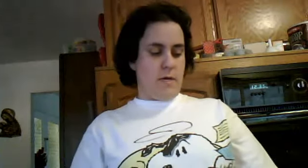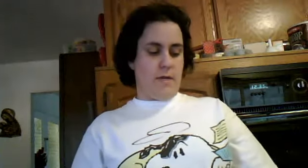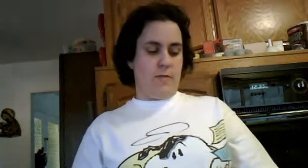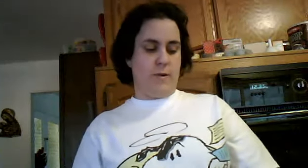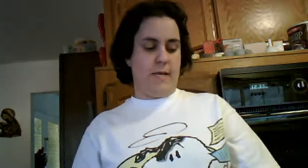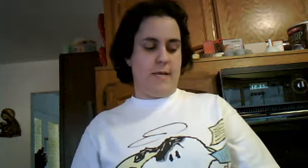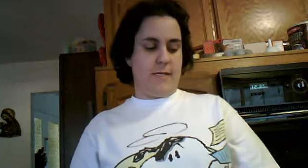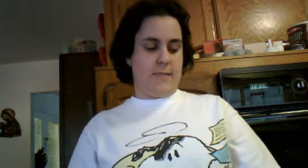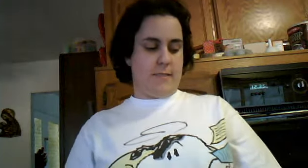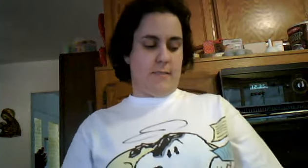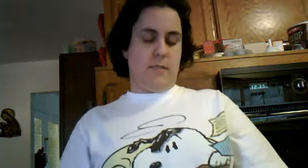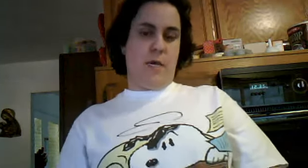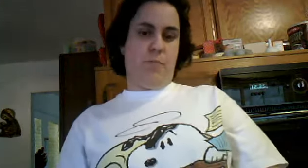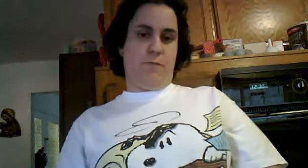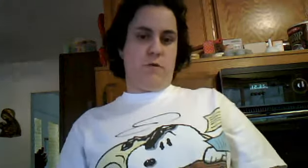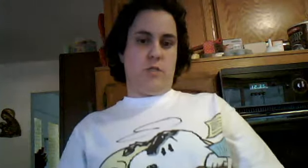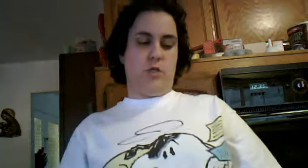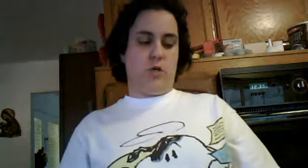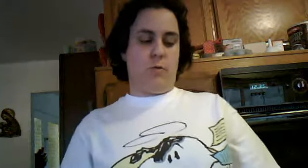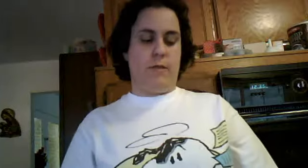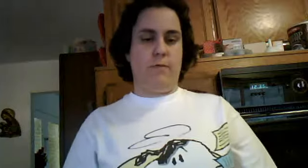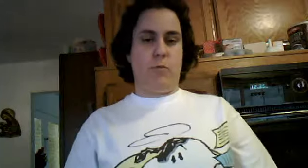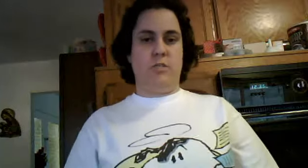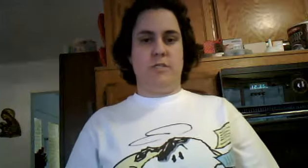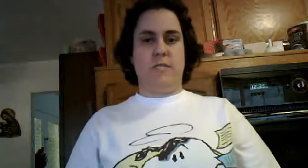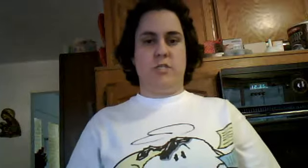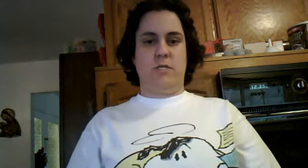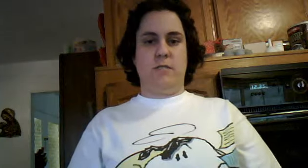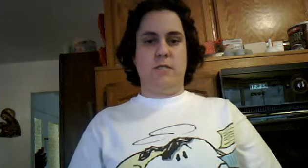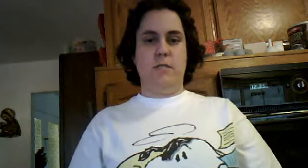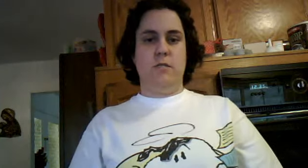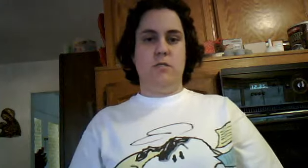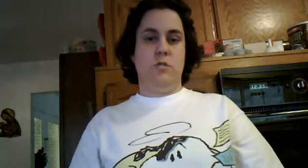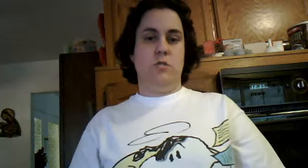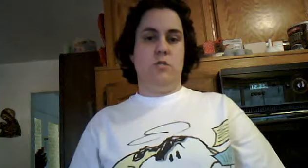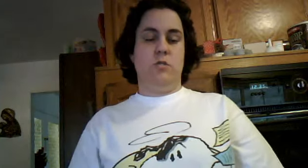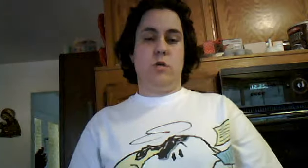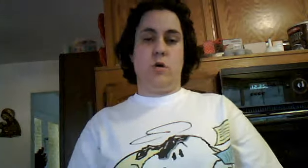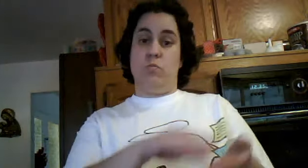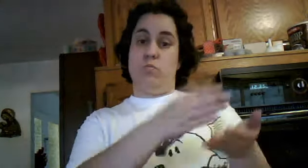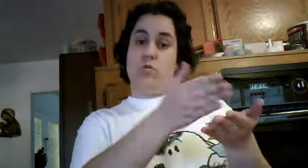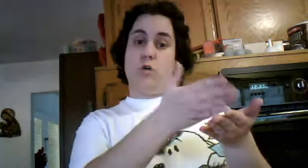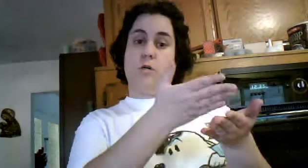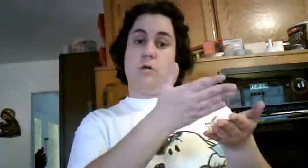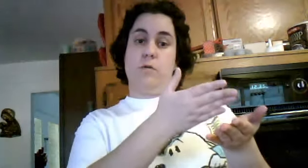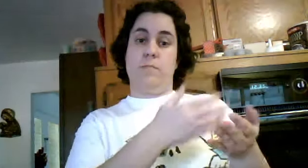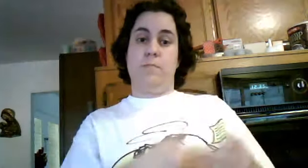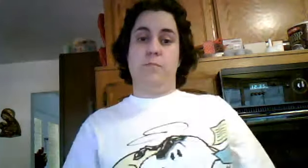Another one is he prefers to cook rather than wash the dishes. So cook,